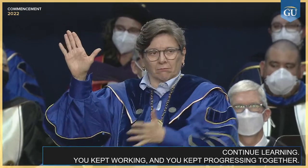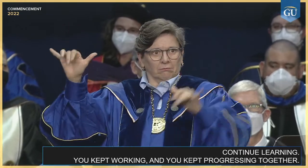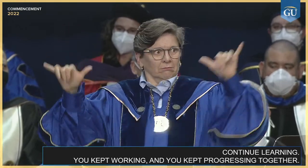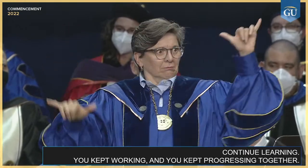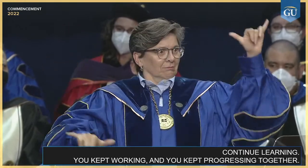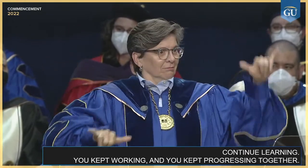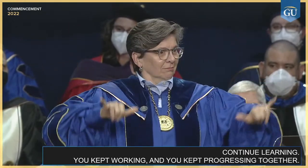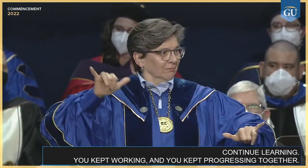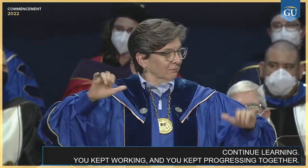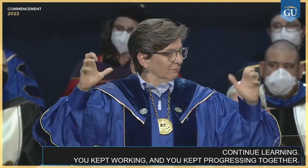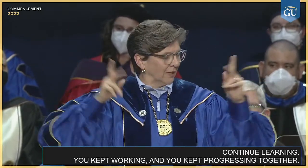came back to campus,